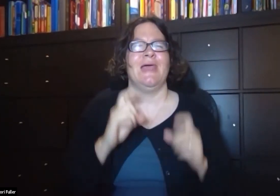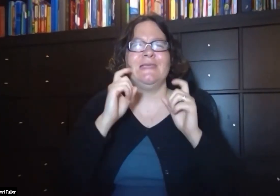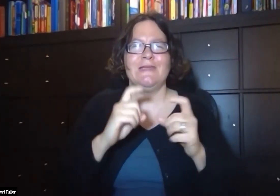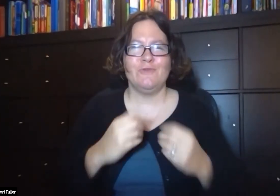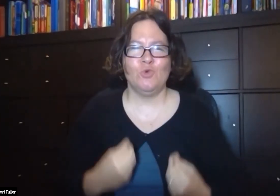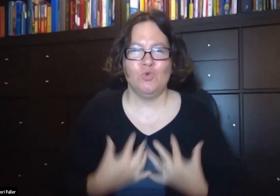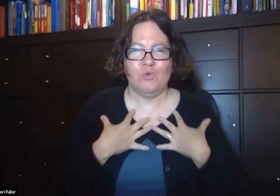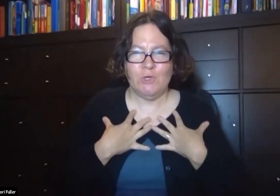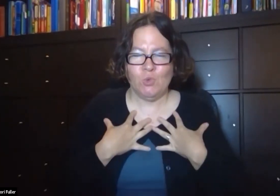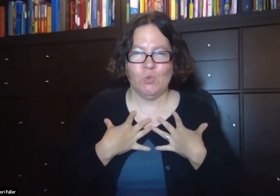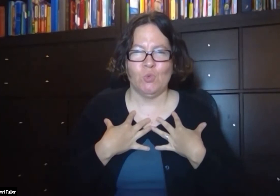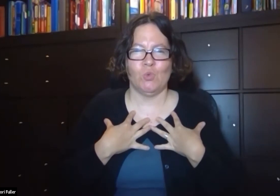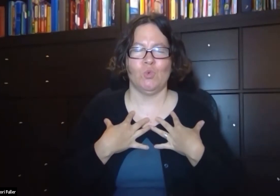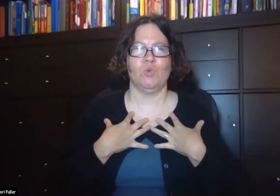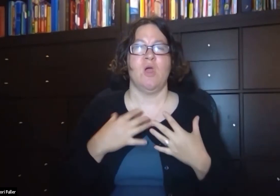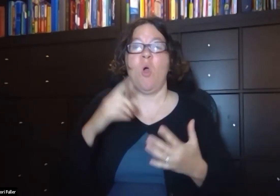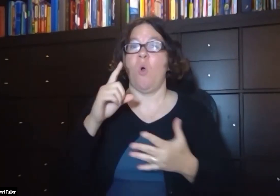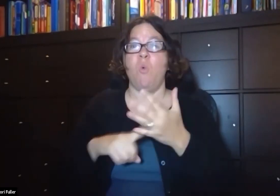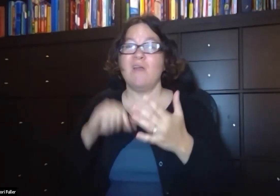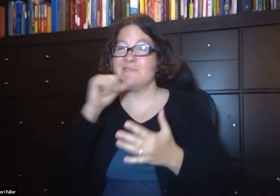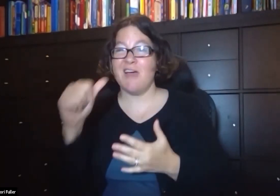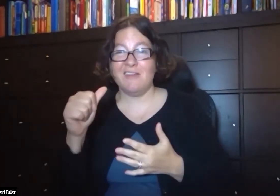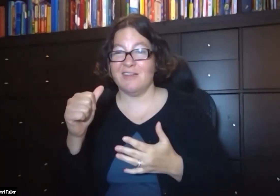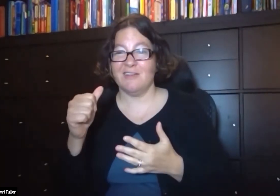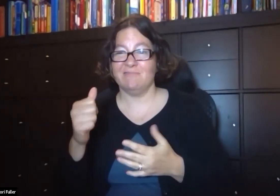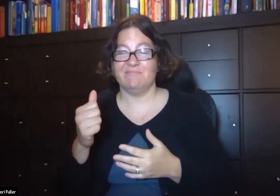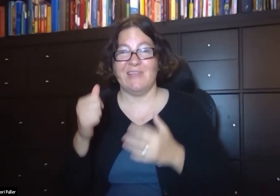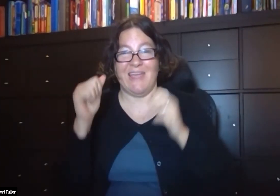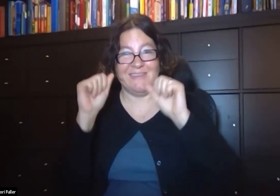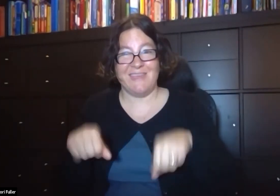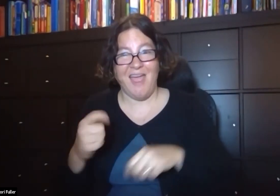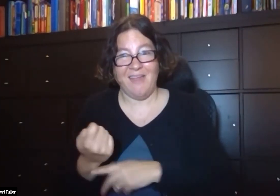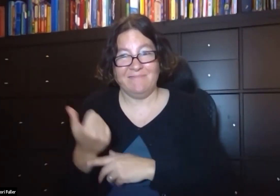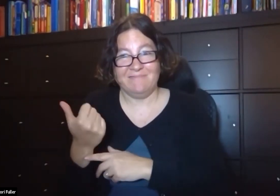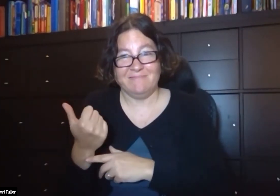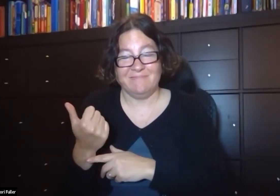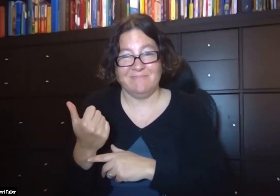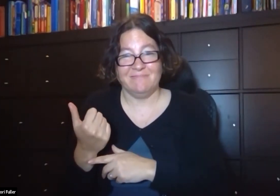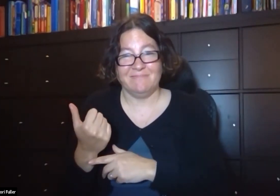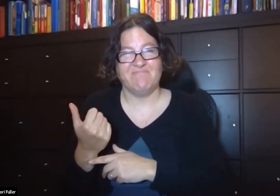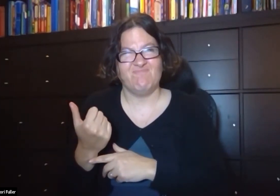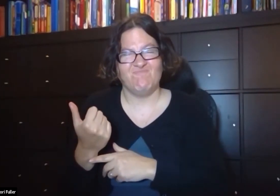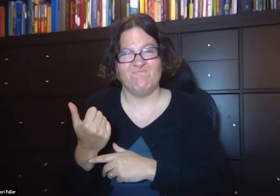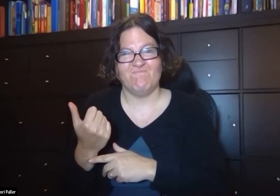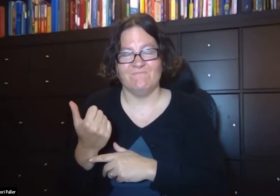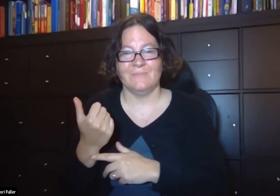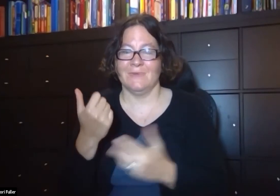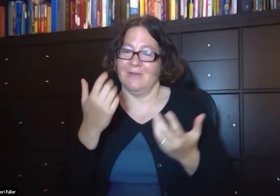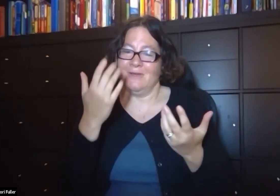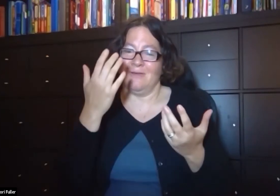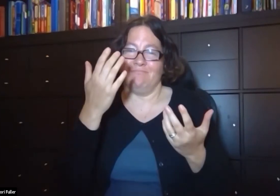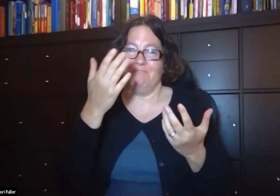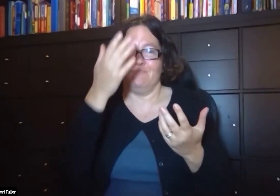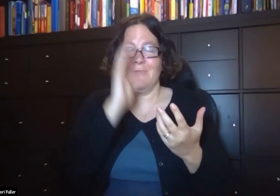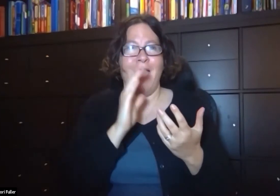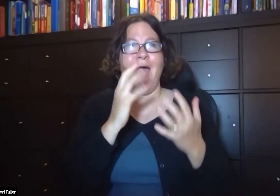And to find out what gives you energy, what gives you inspiration, and what doesn't. And can you eliminate that from